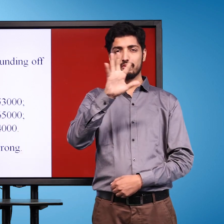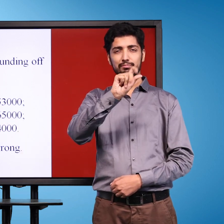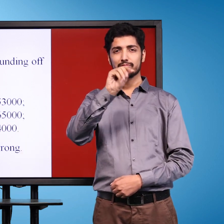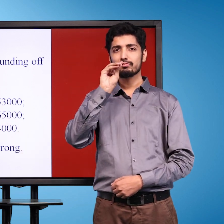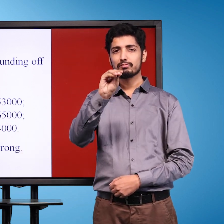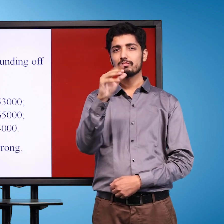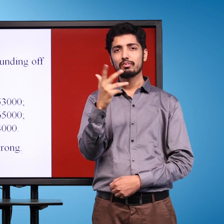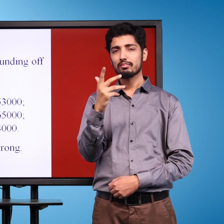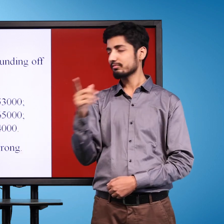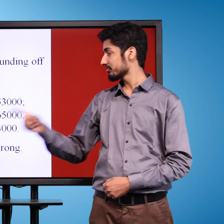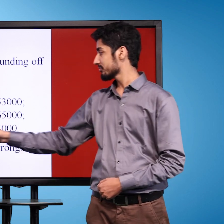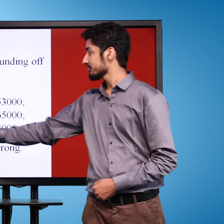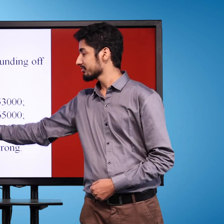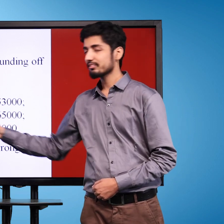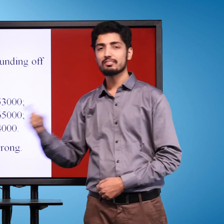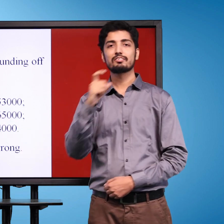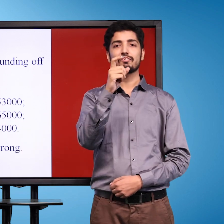7,805 as 7,000.